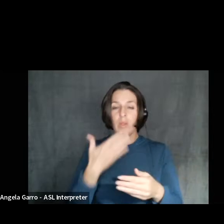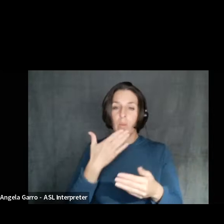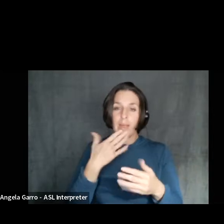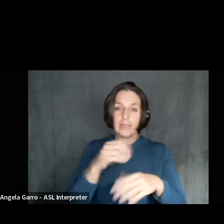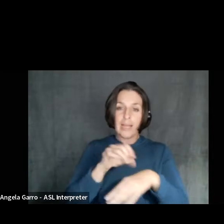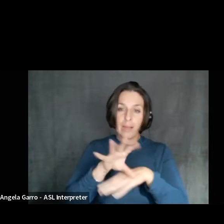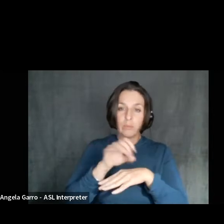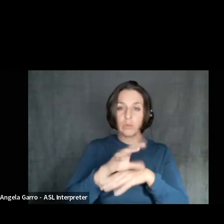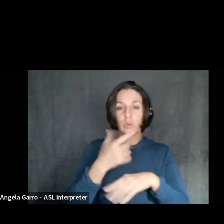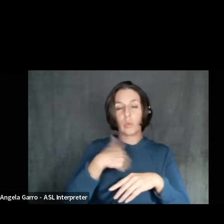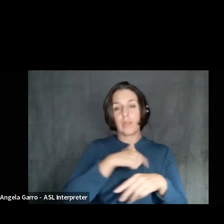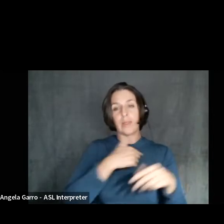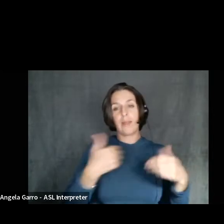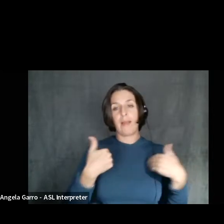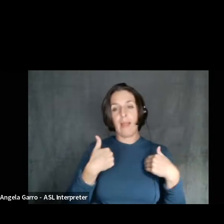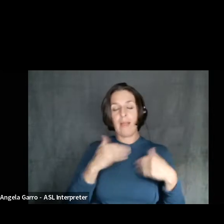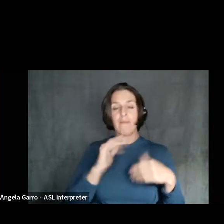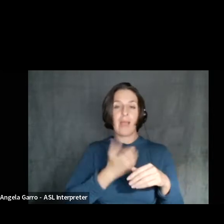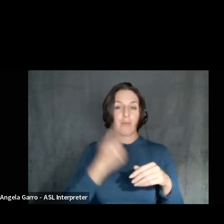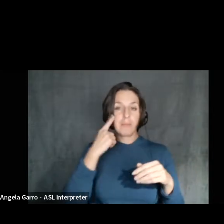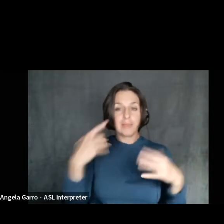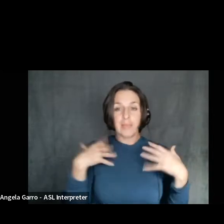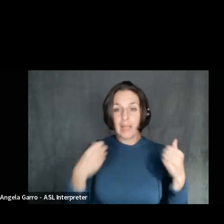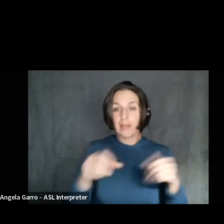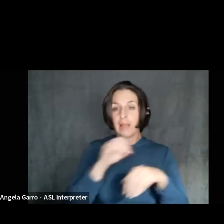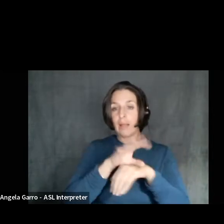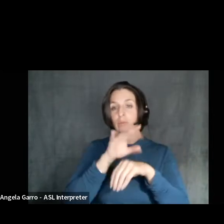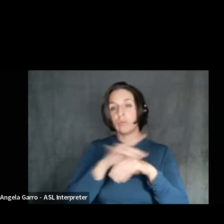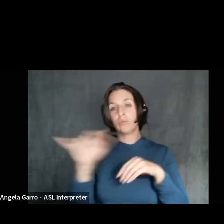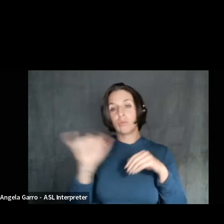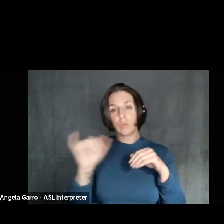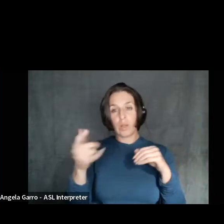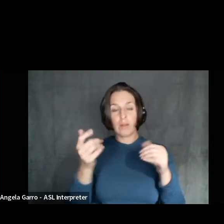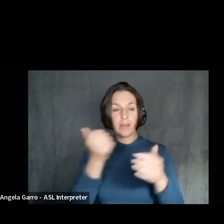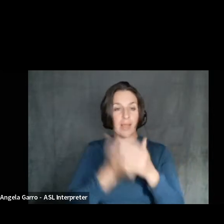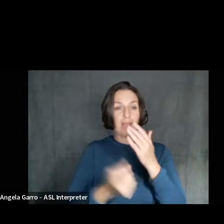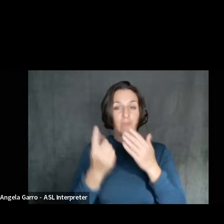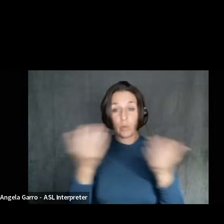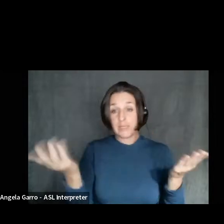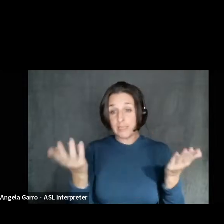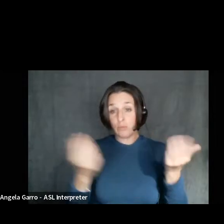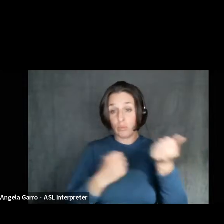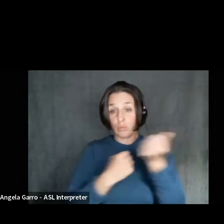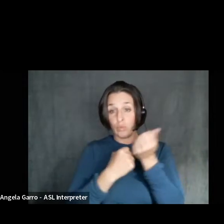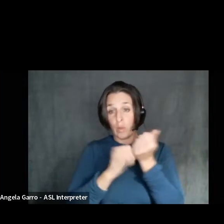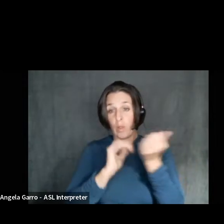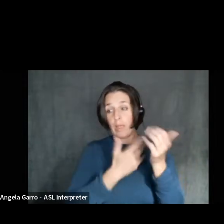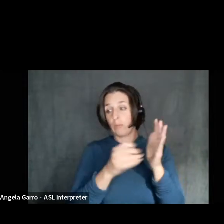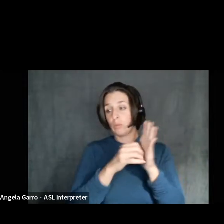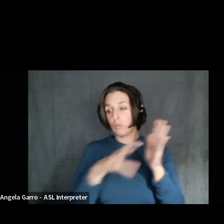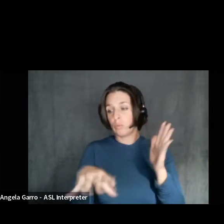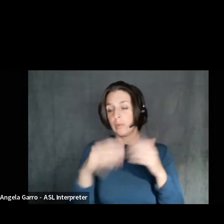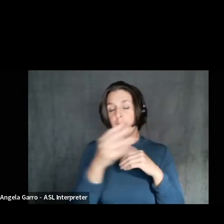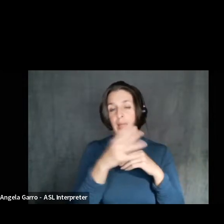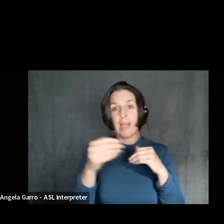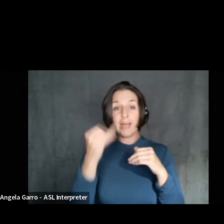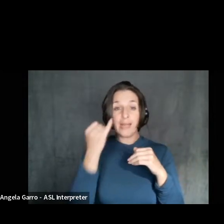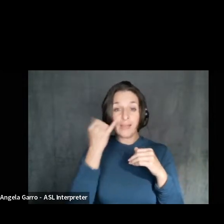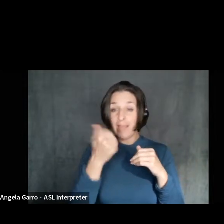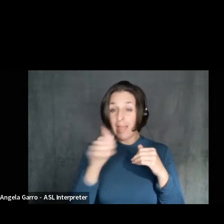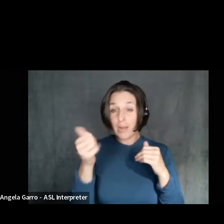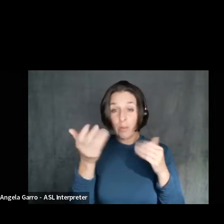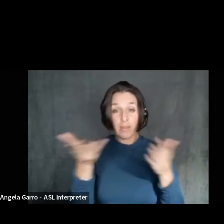mental health counselors as well, everybody is there to support our students. And if there's anybody out there